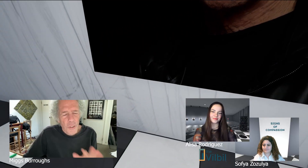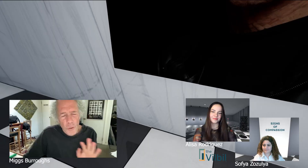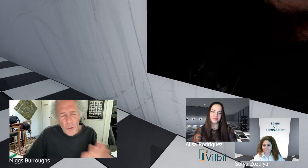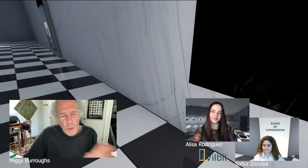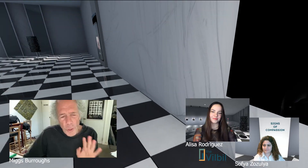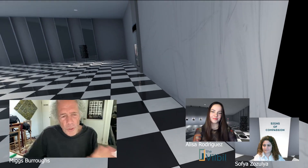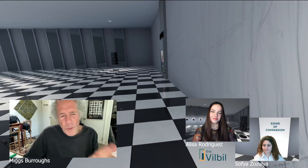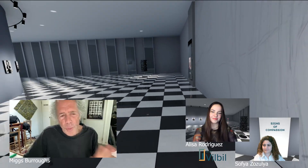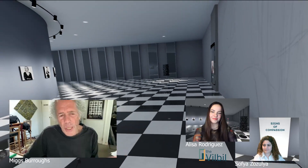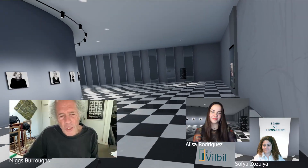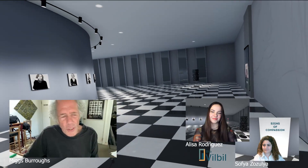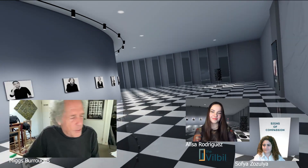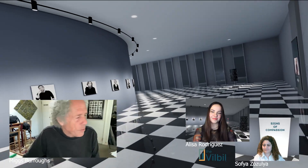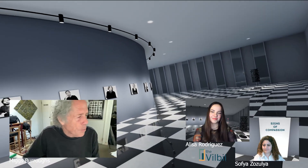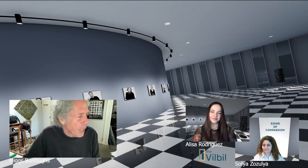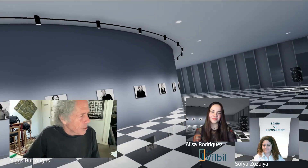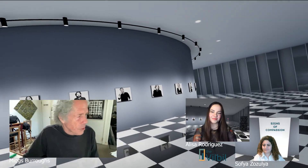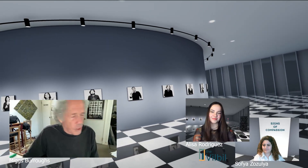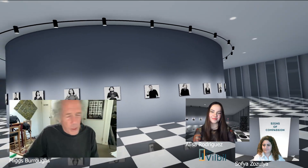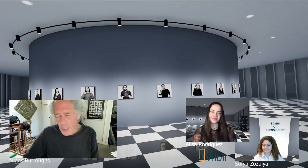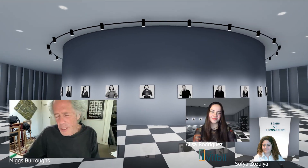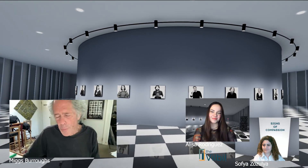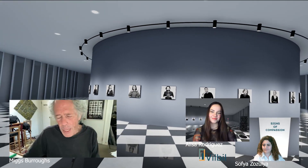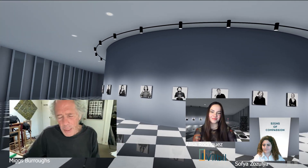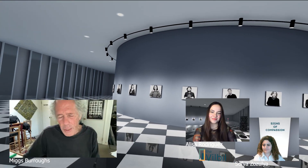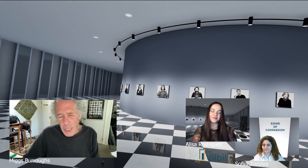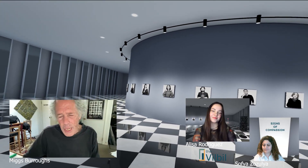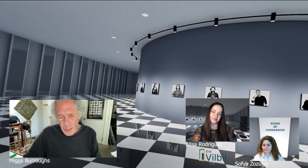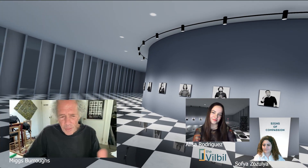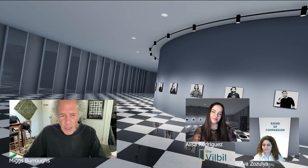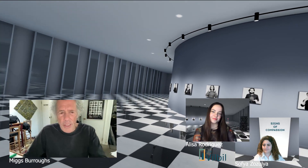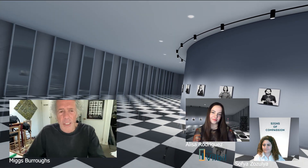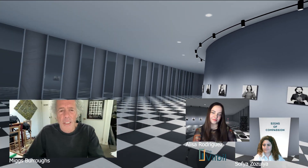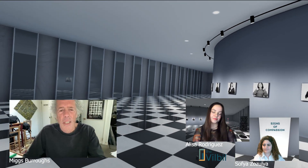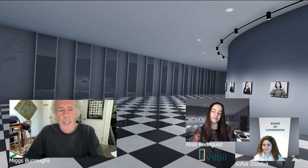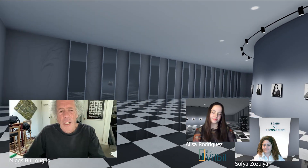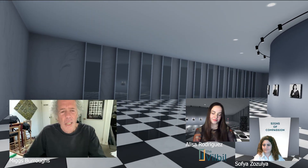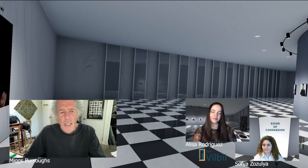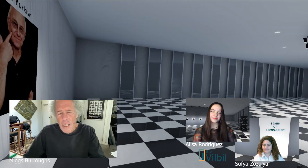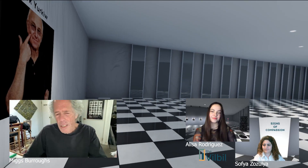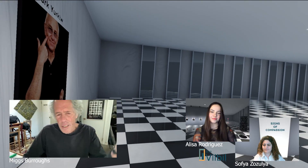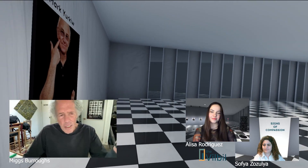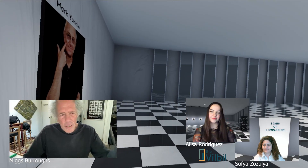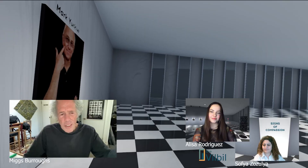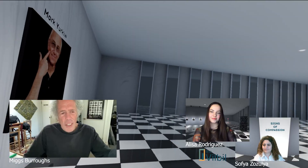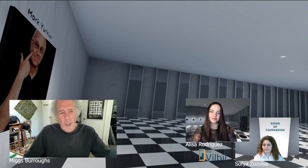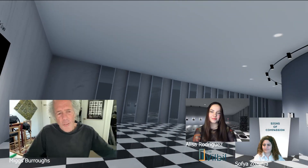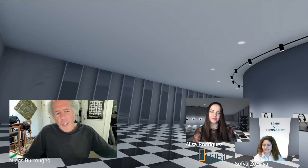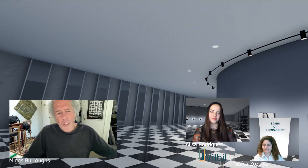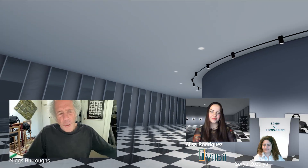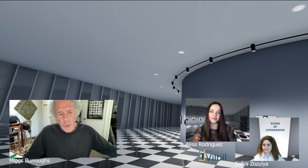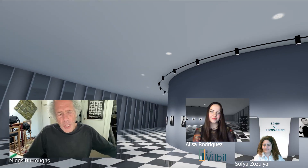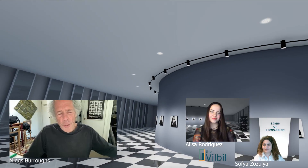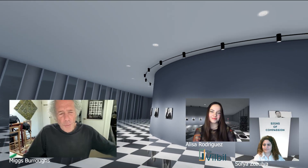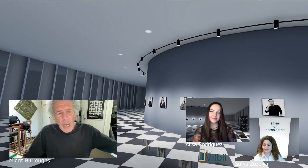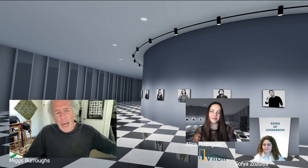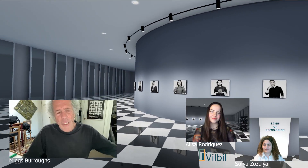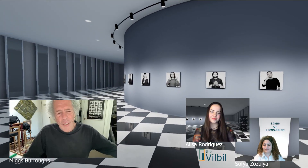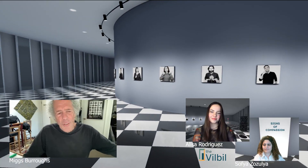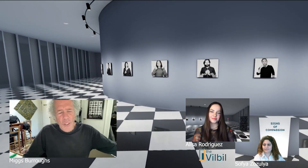nothing truly will surpass Signs of Compassion, just in the impact it's had, and the fact that, if I trace it back to visiting